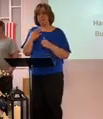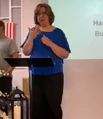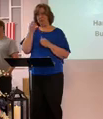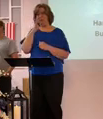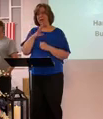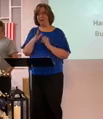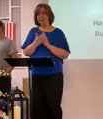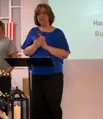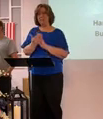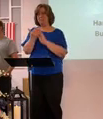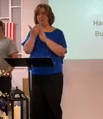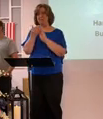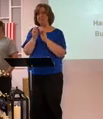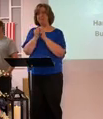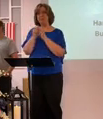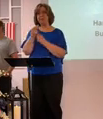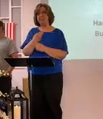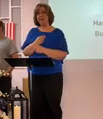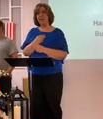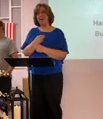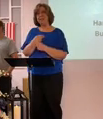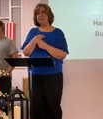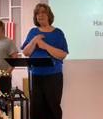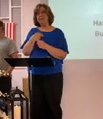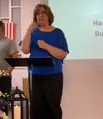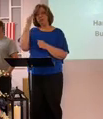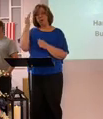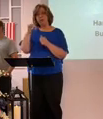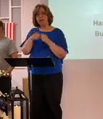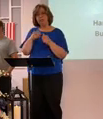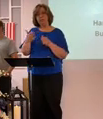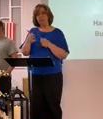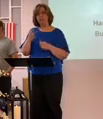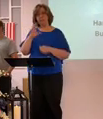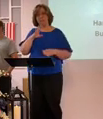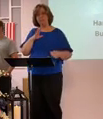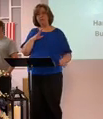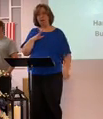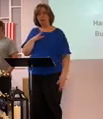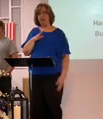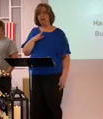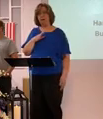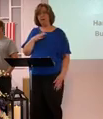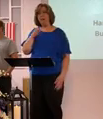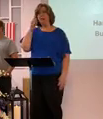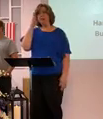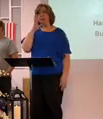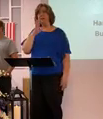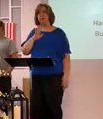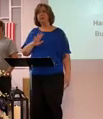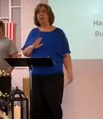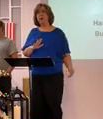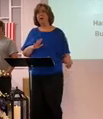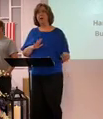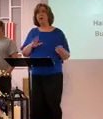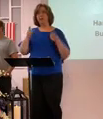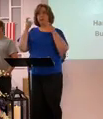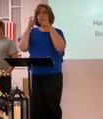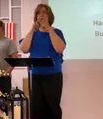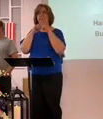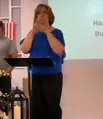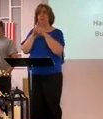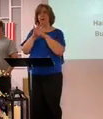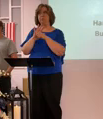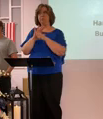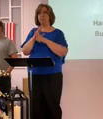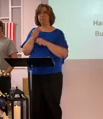presence with us, that everything's going to be okay. God was true to his promise and his